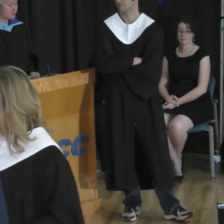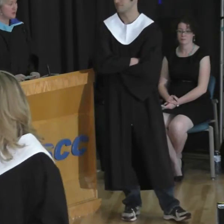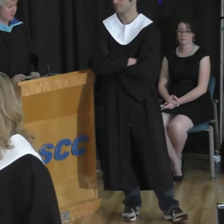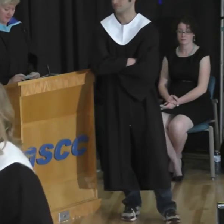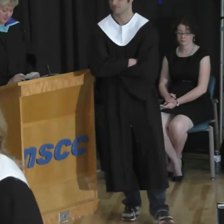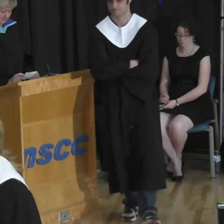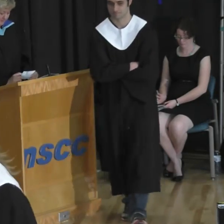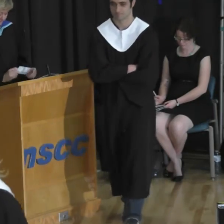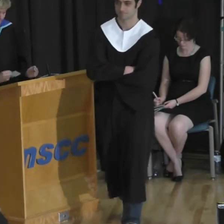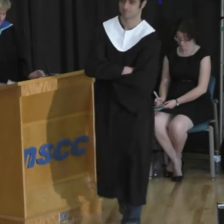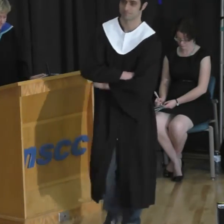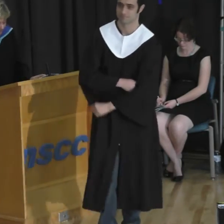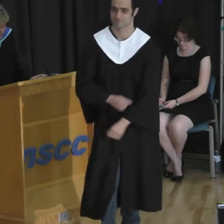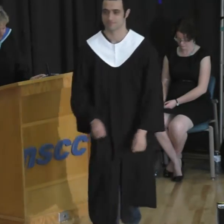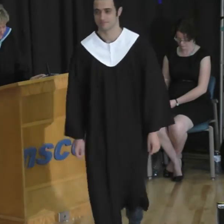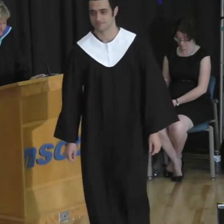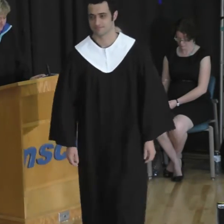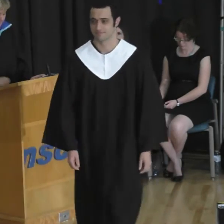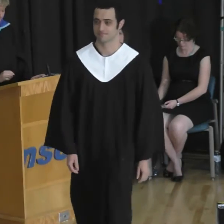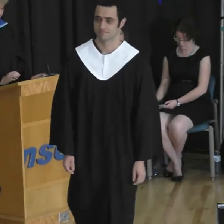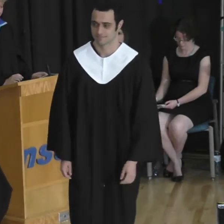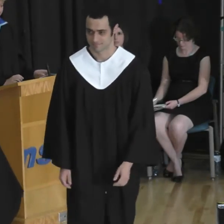Jacques German.